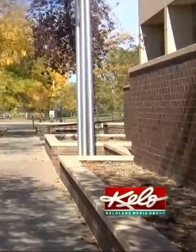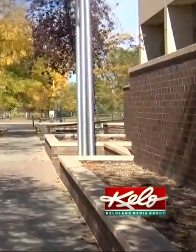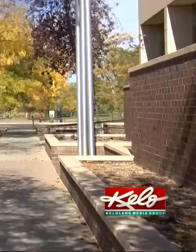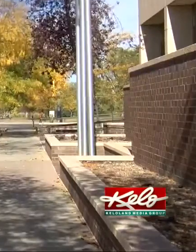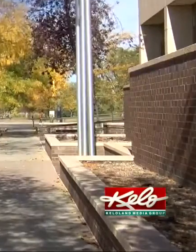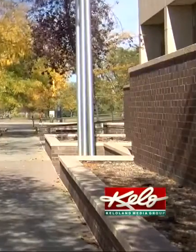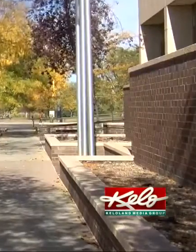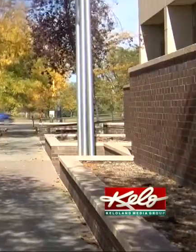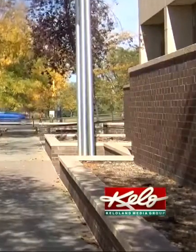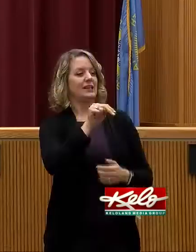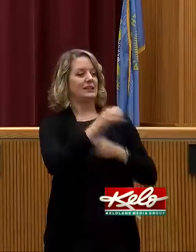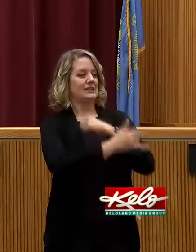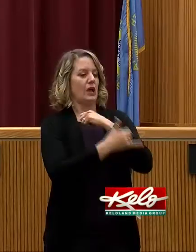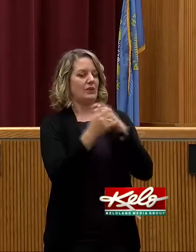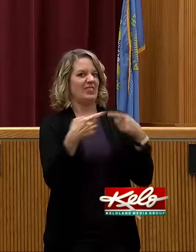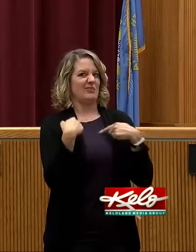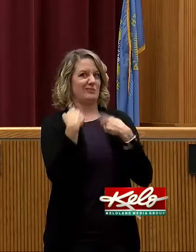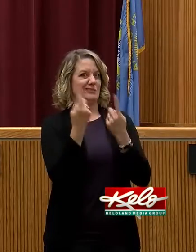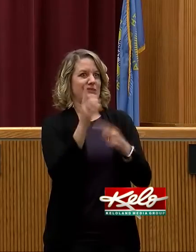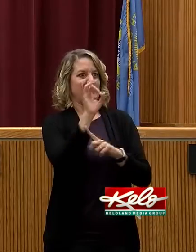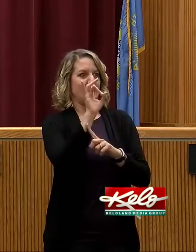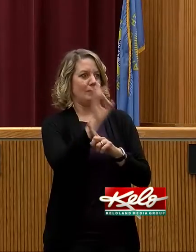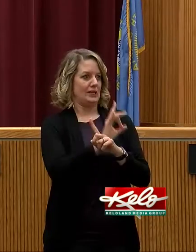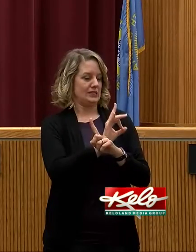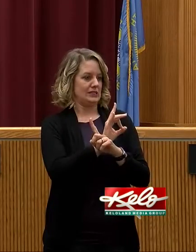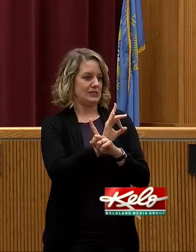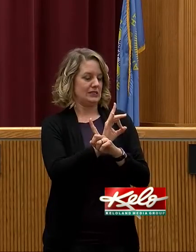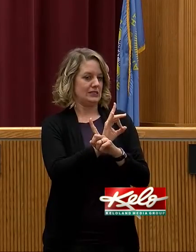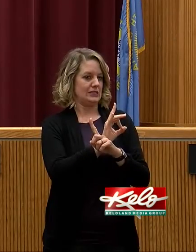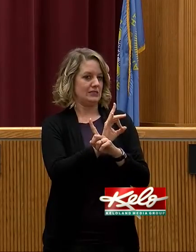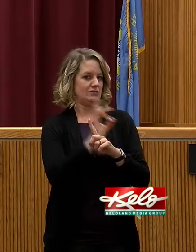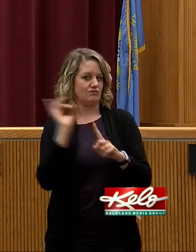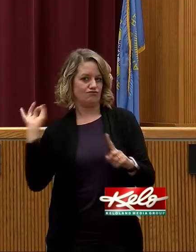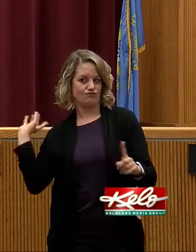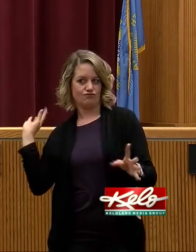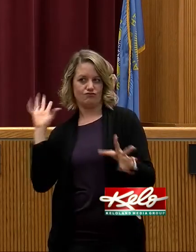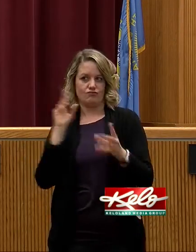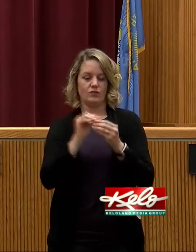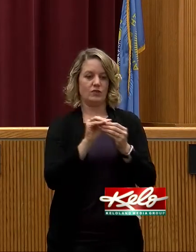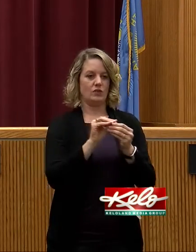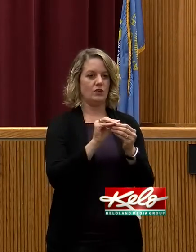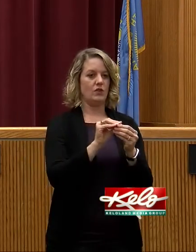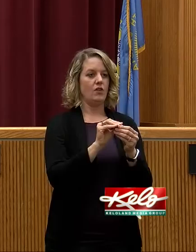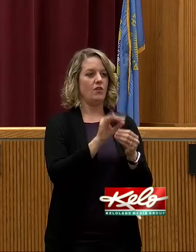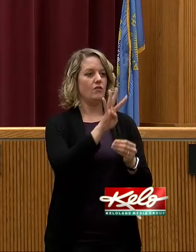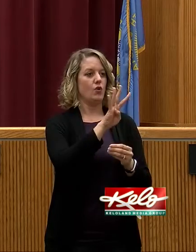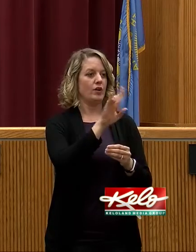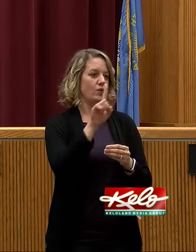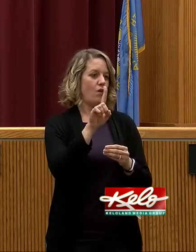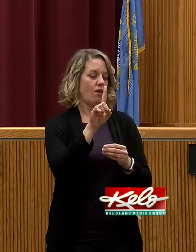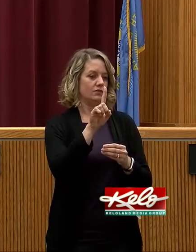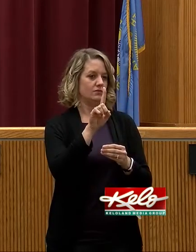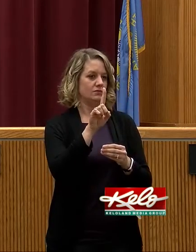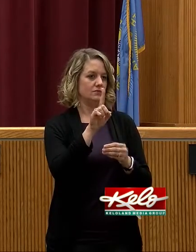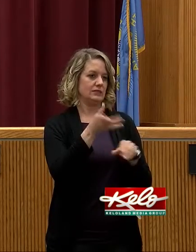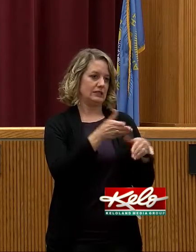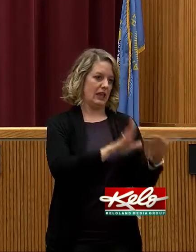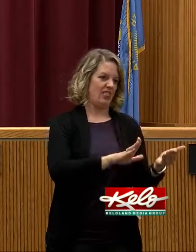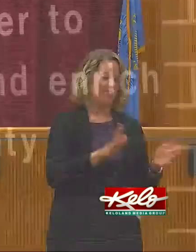673 Pennington County in the past 8 months. experienced 41 of the state's